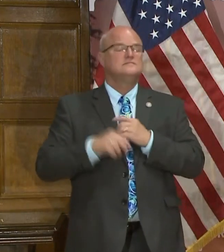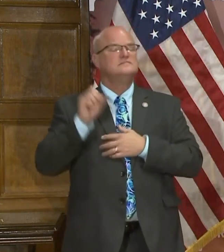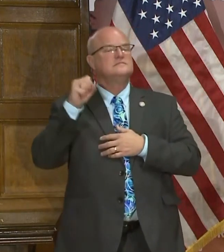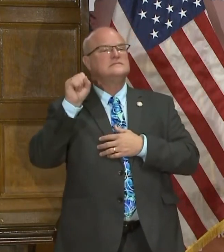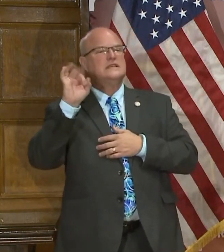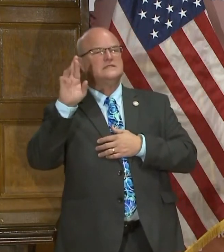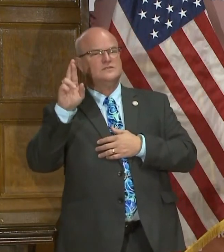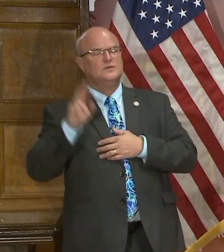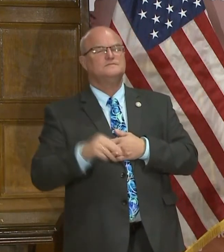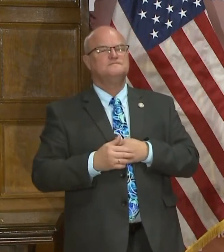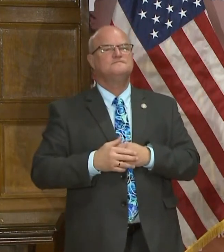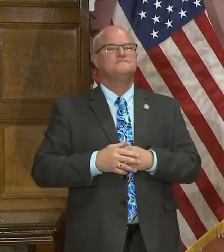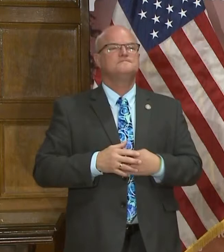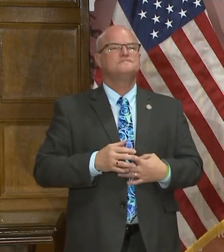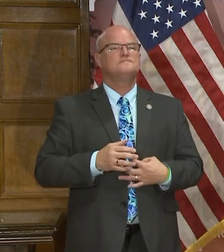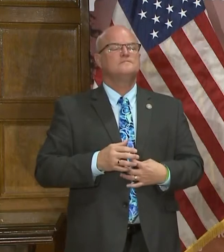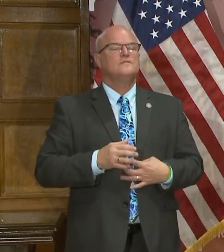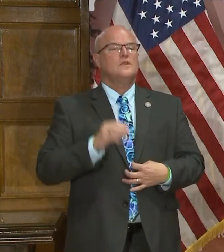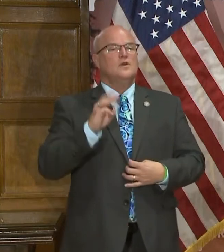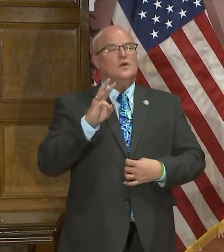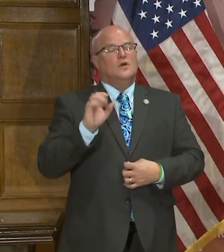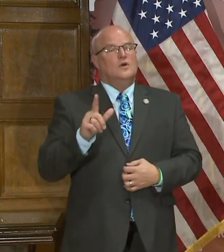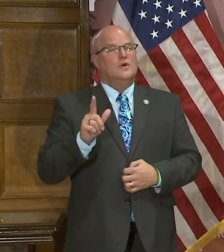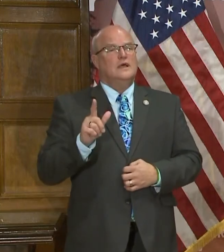sir. Well,